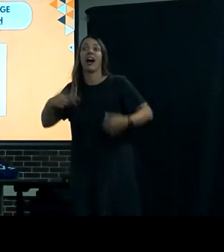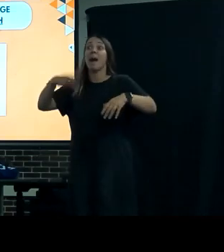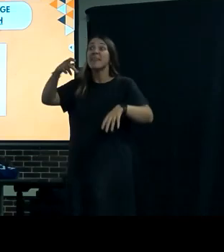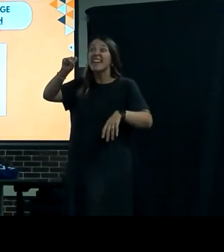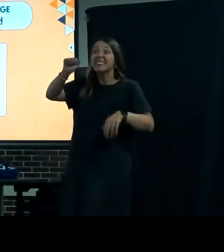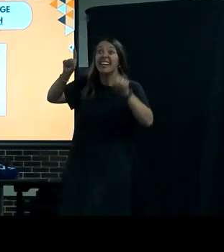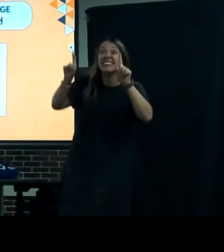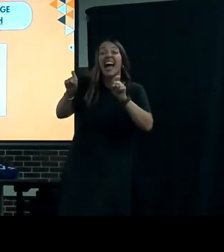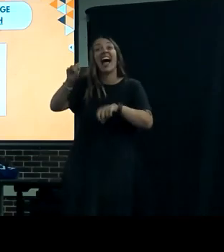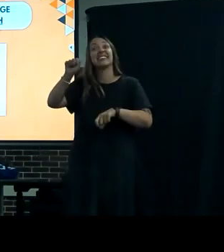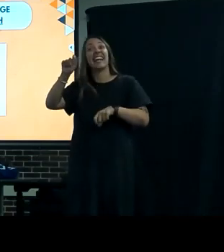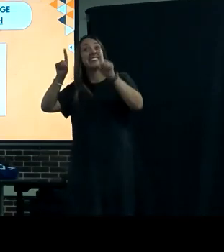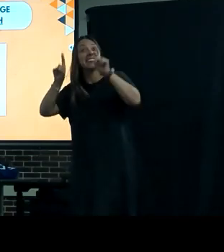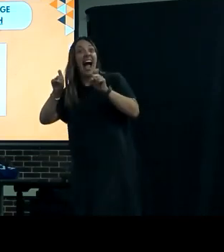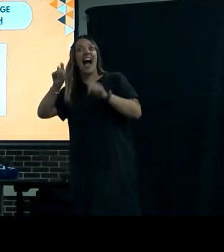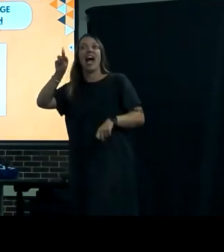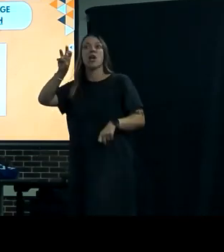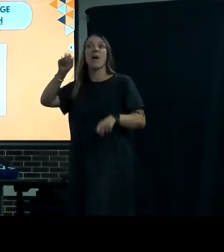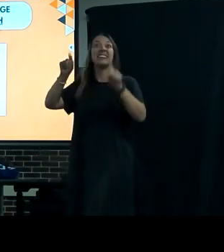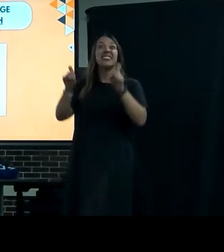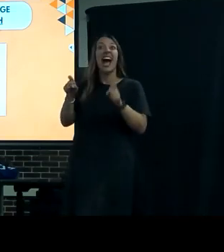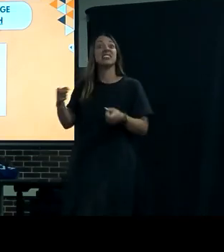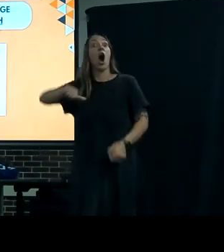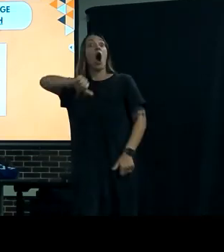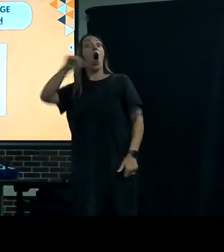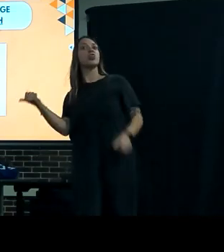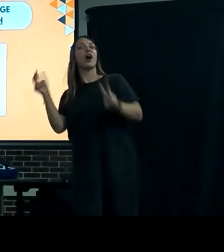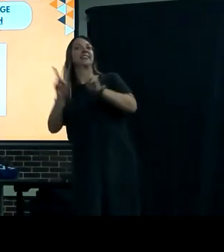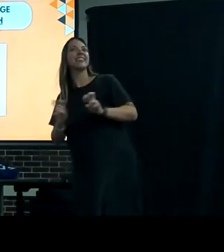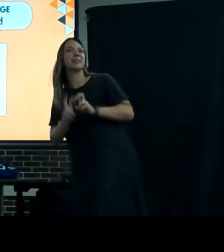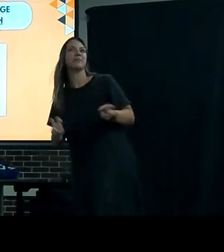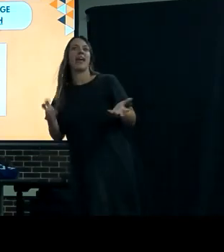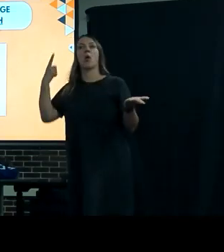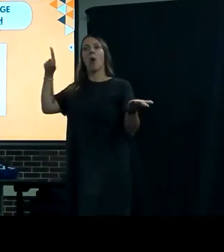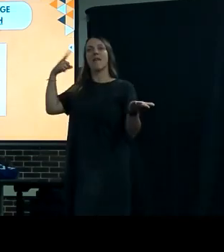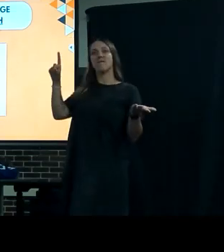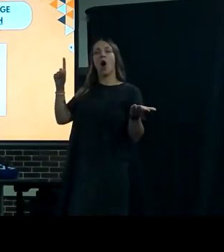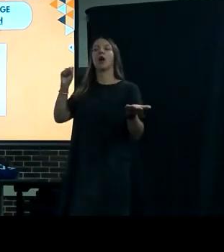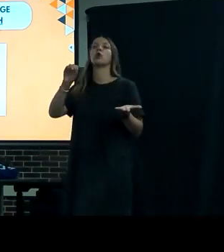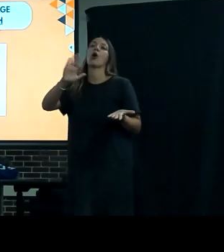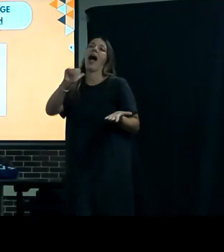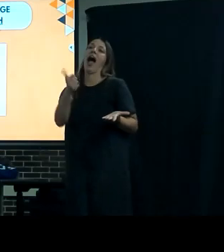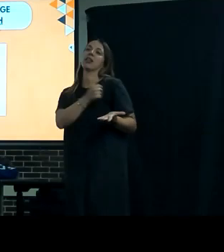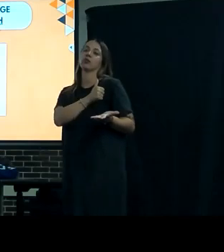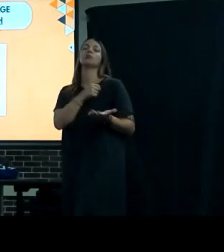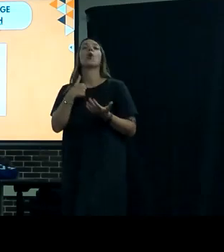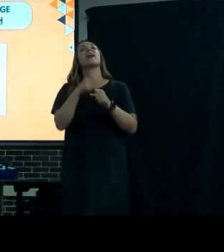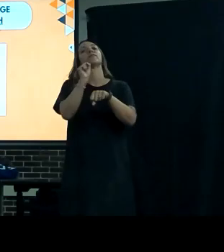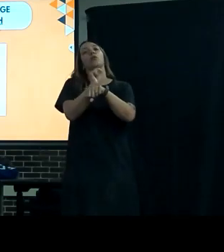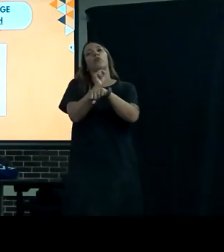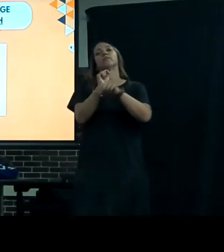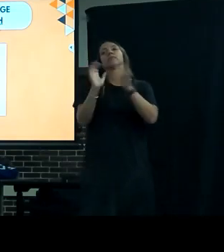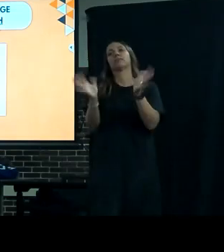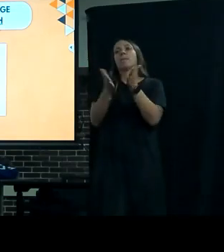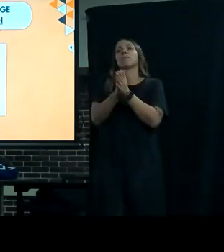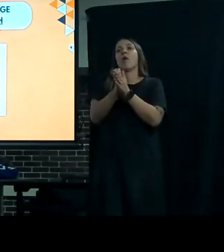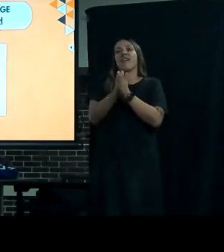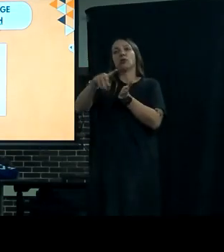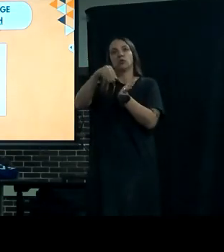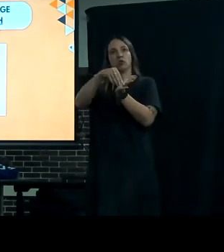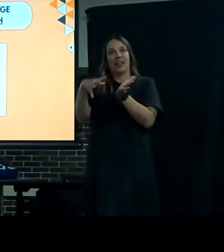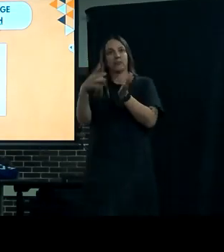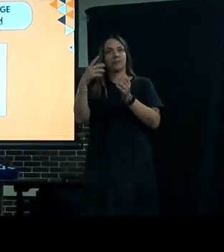of for an ASL assessment. They don't have a great attitude. You know, it's like, oh, we already do the NWEA. Goodness, we